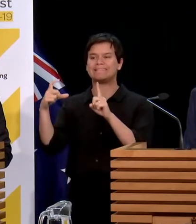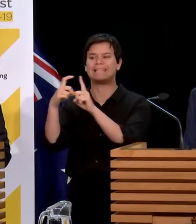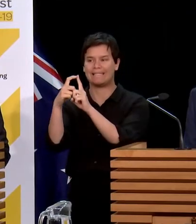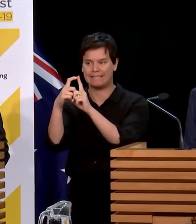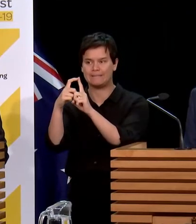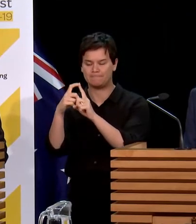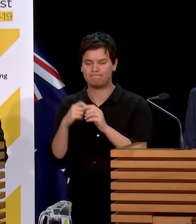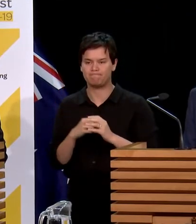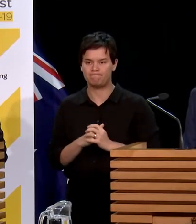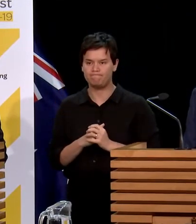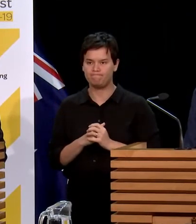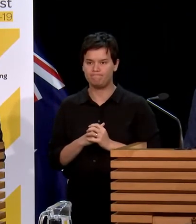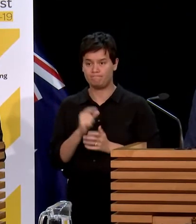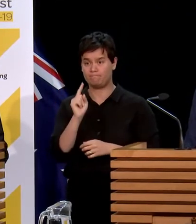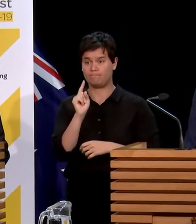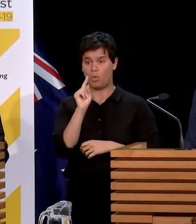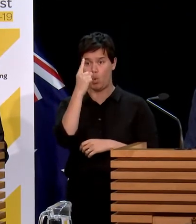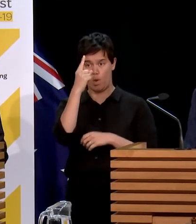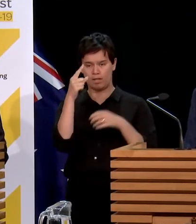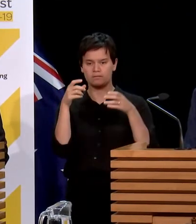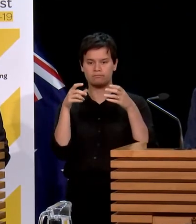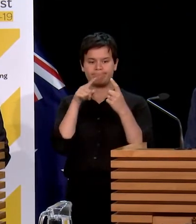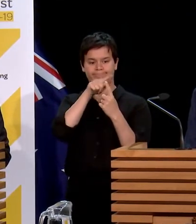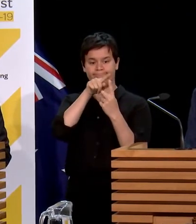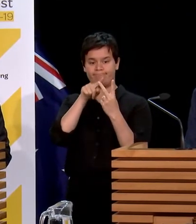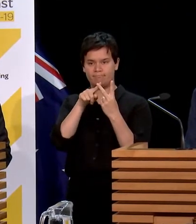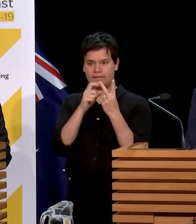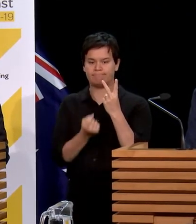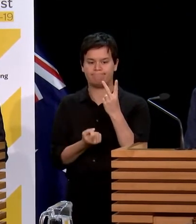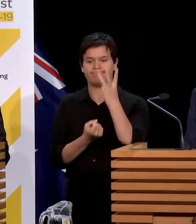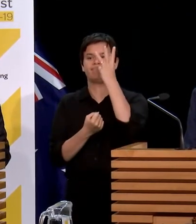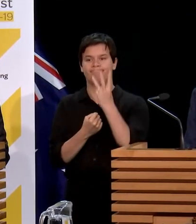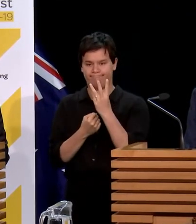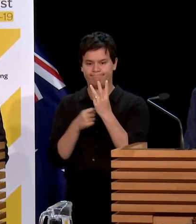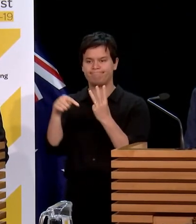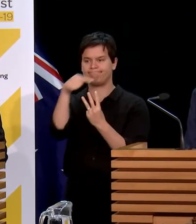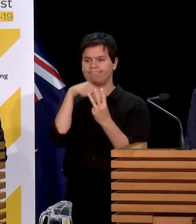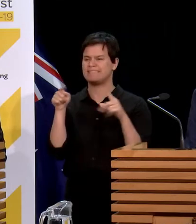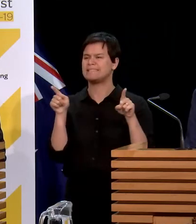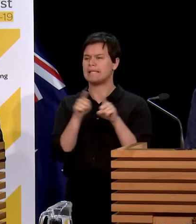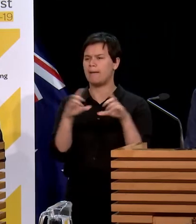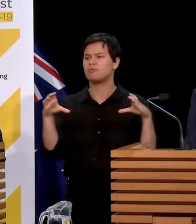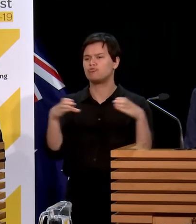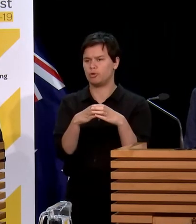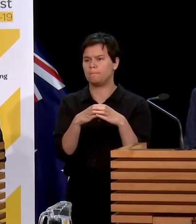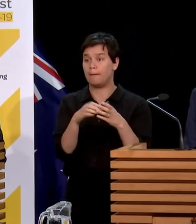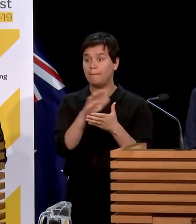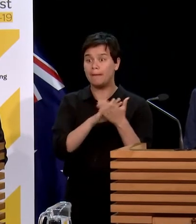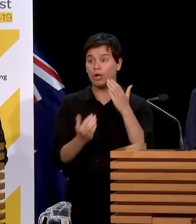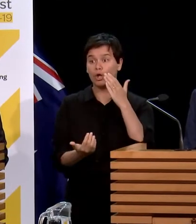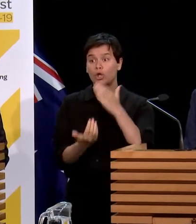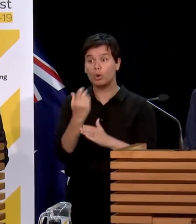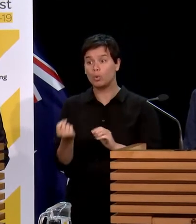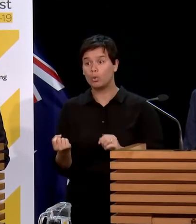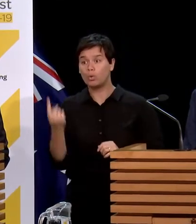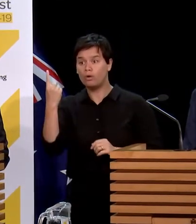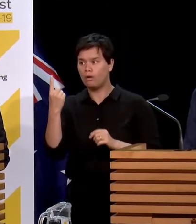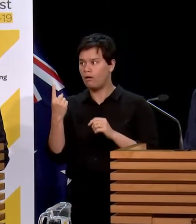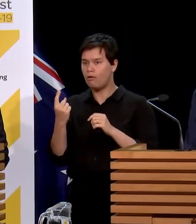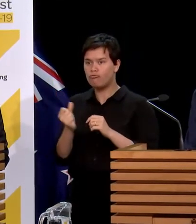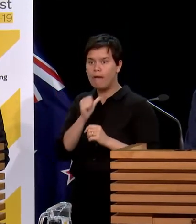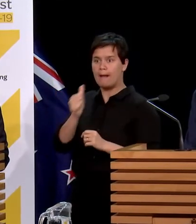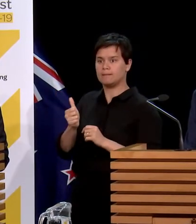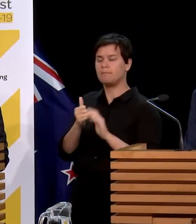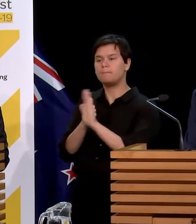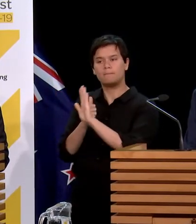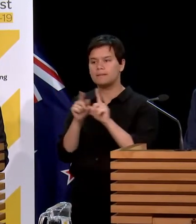from the recent Auckland cases. It is another case that is associated with the existing group. Health officials are